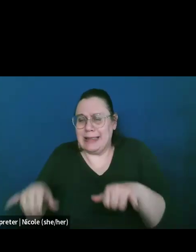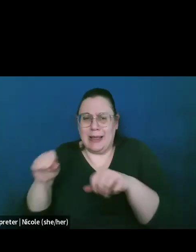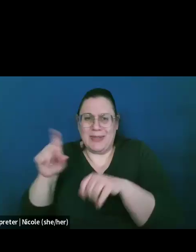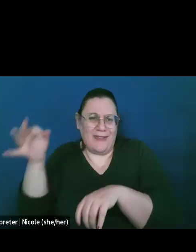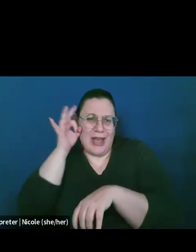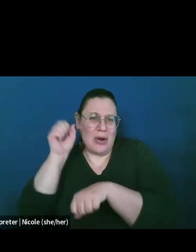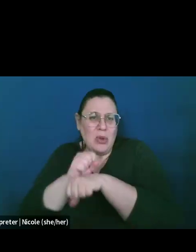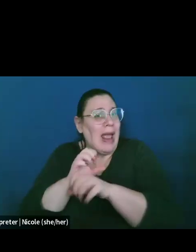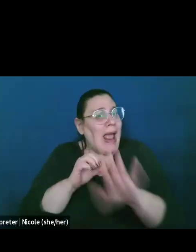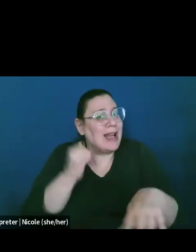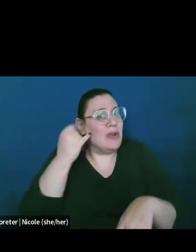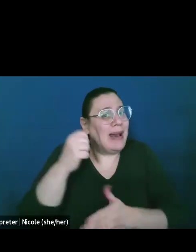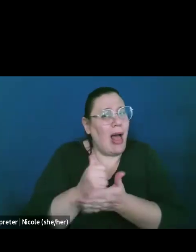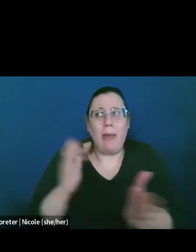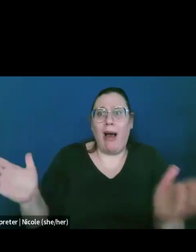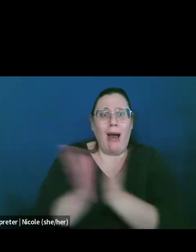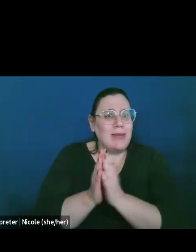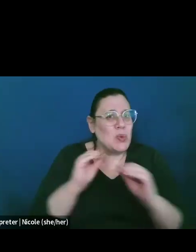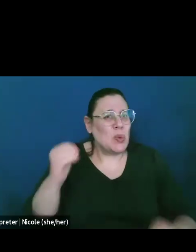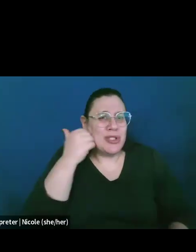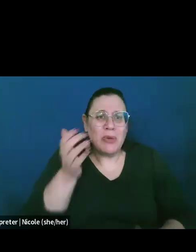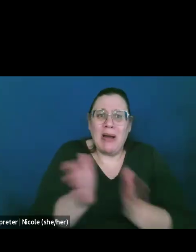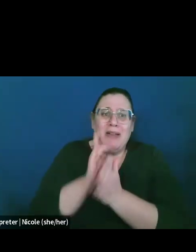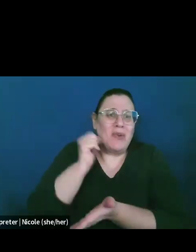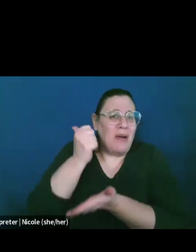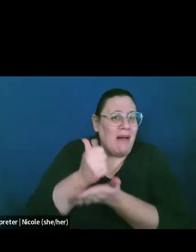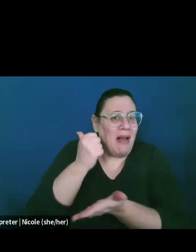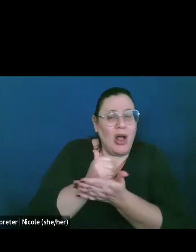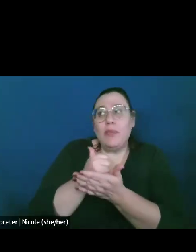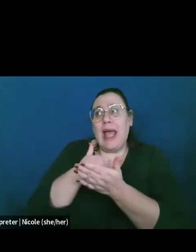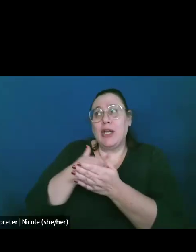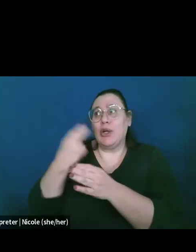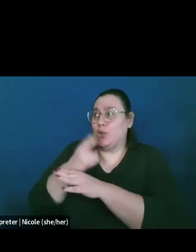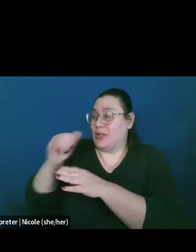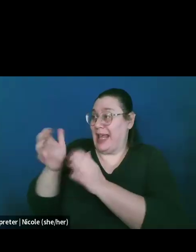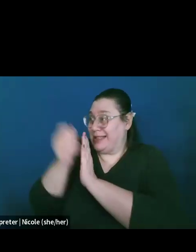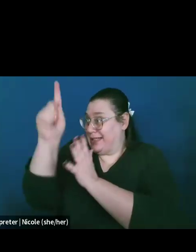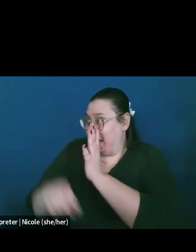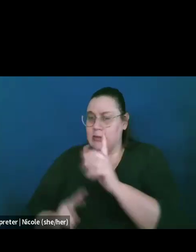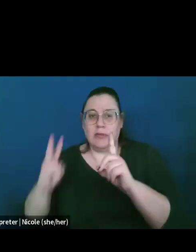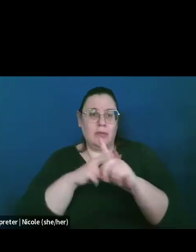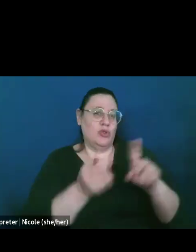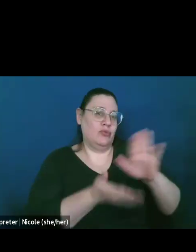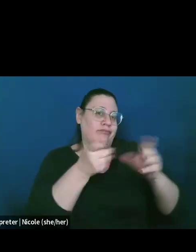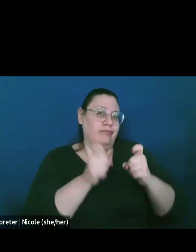help, but it's also, this is something that you can bring to running a business. Next slides,